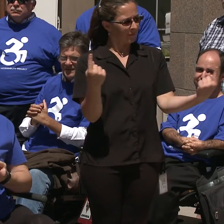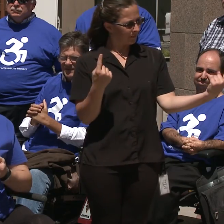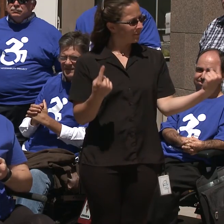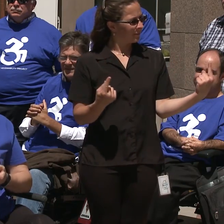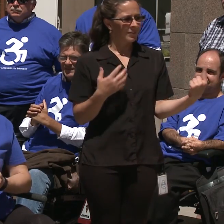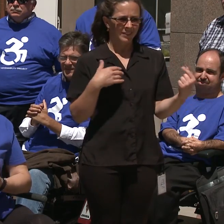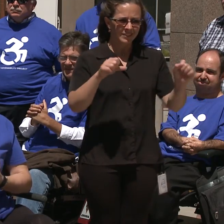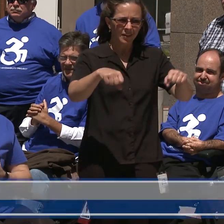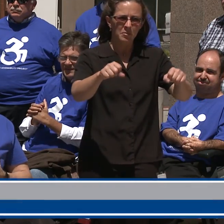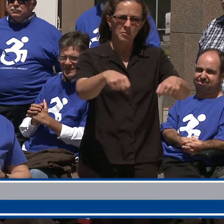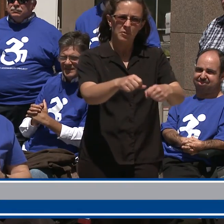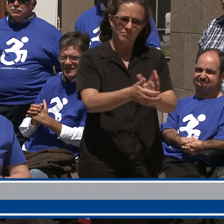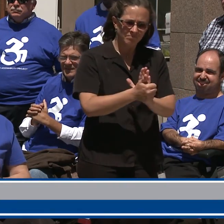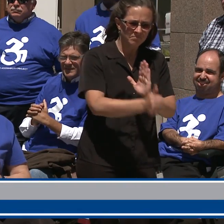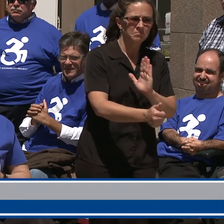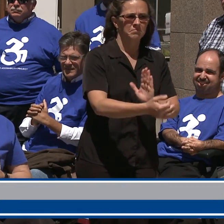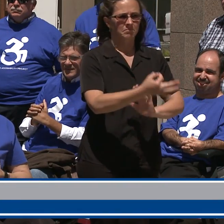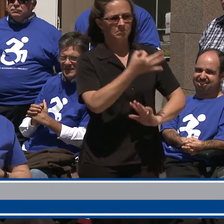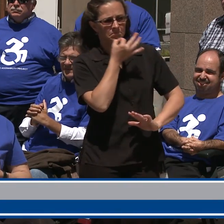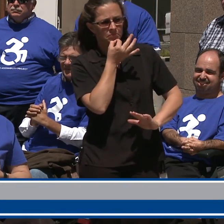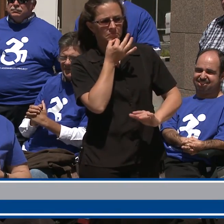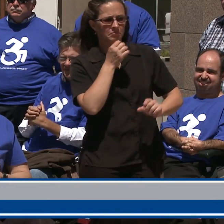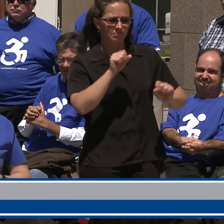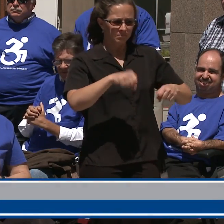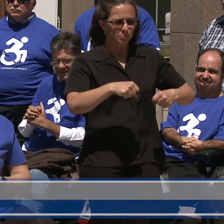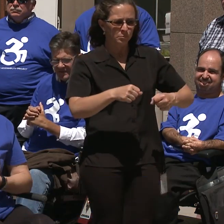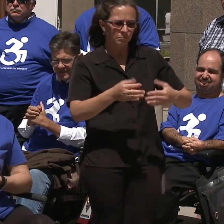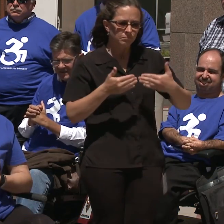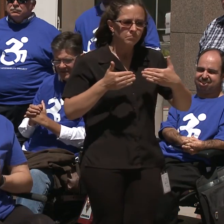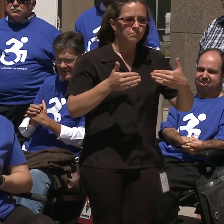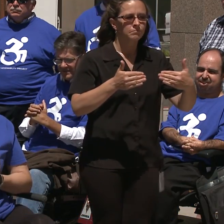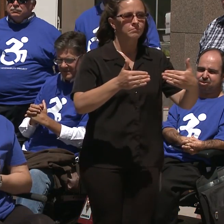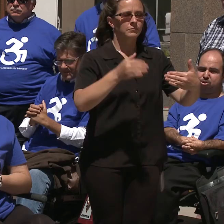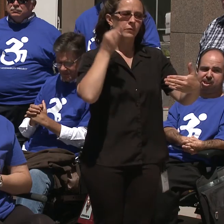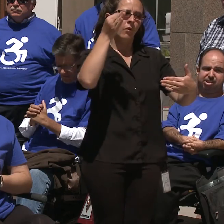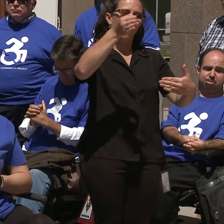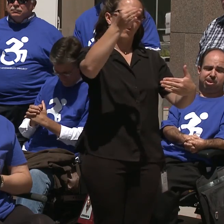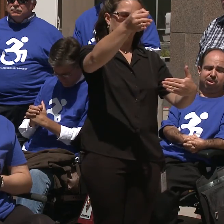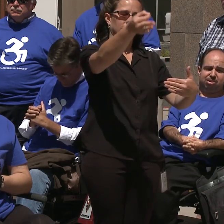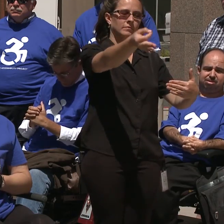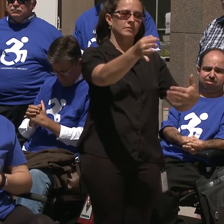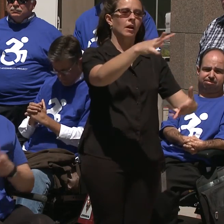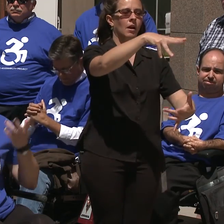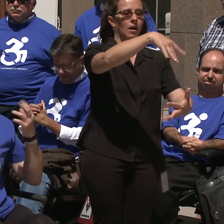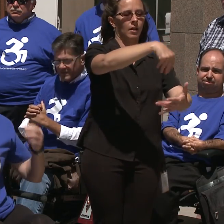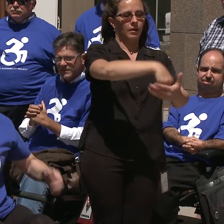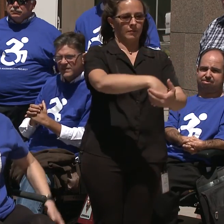is capable, able, forward-moving, and engaged in our community.